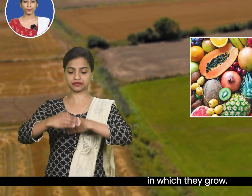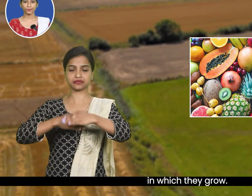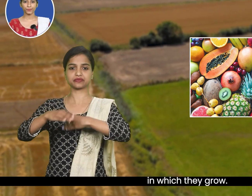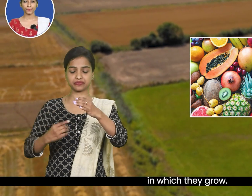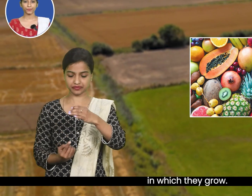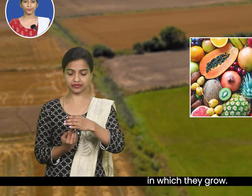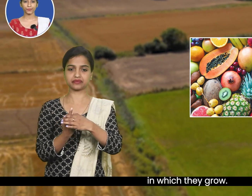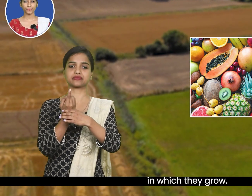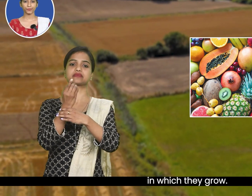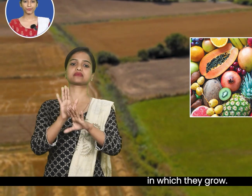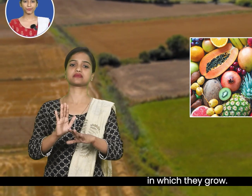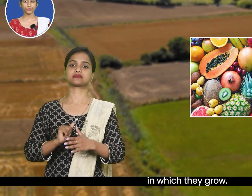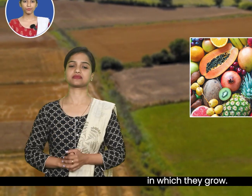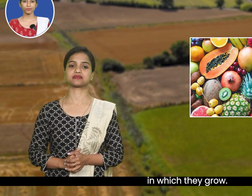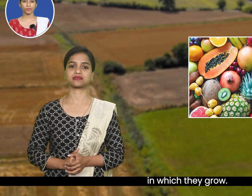grow.